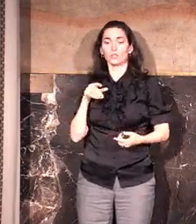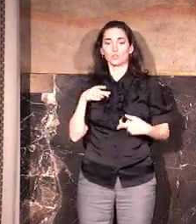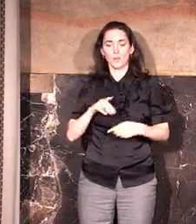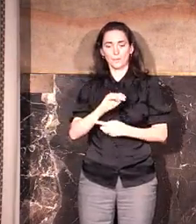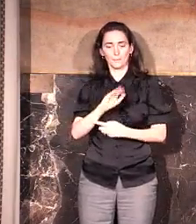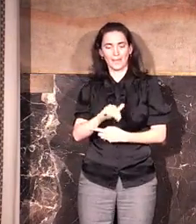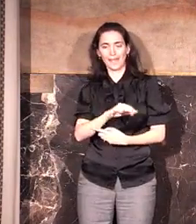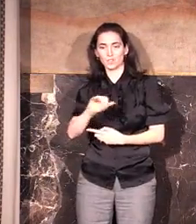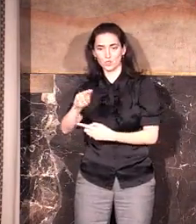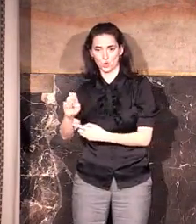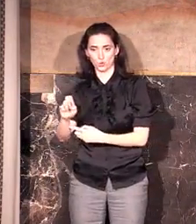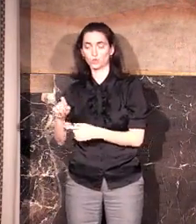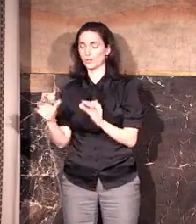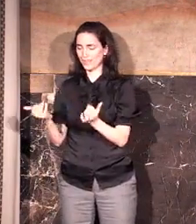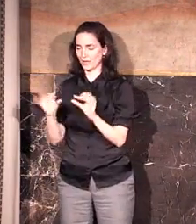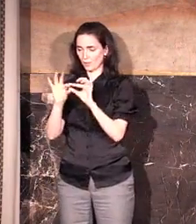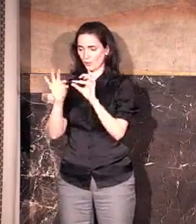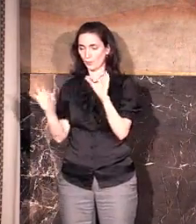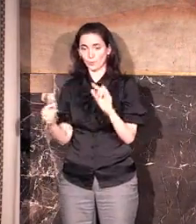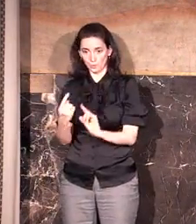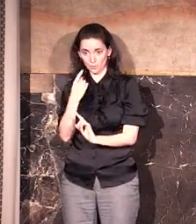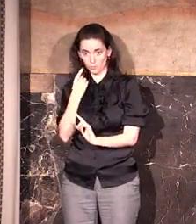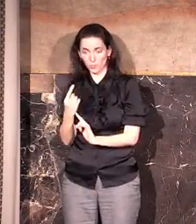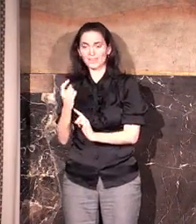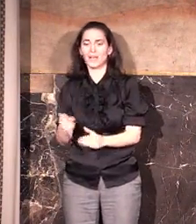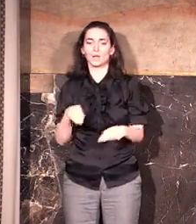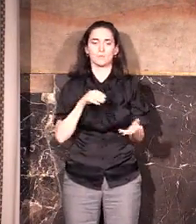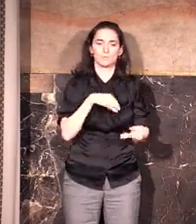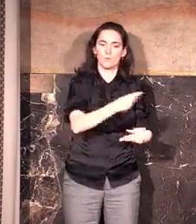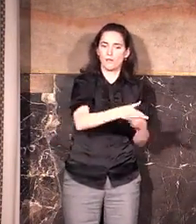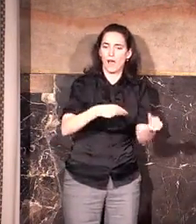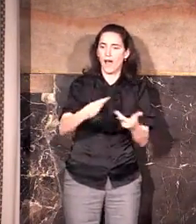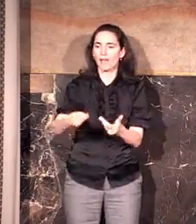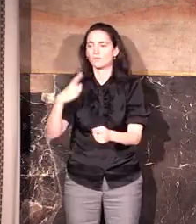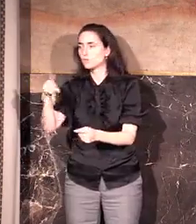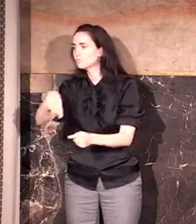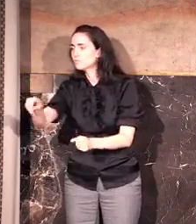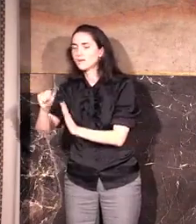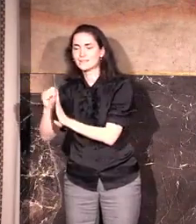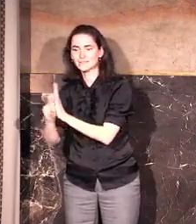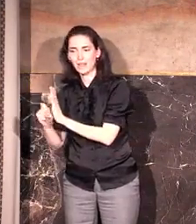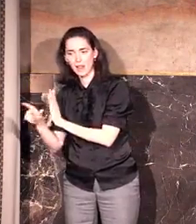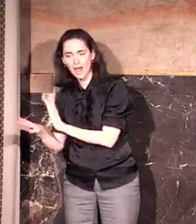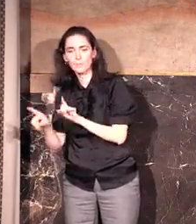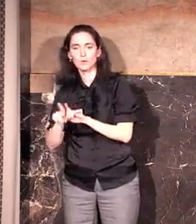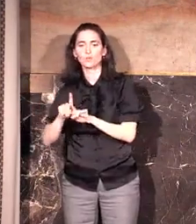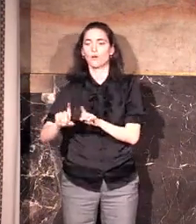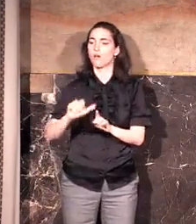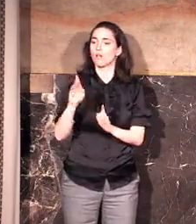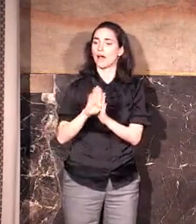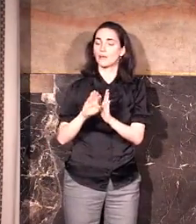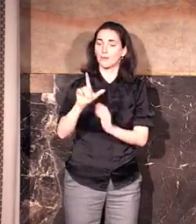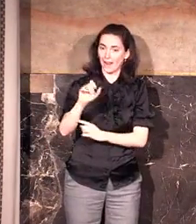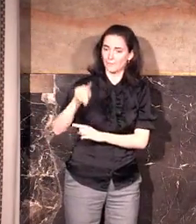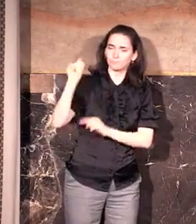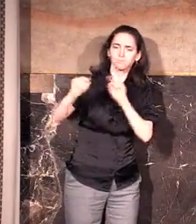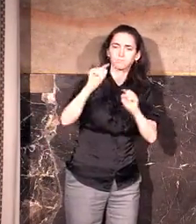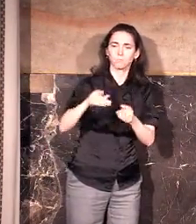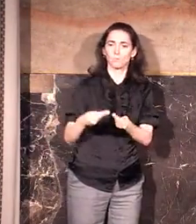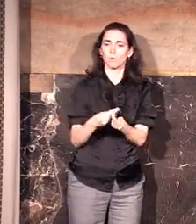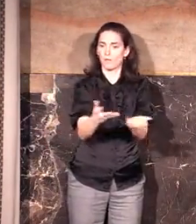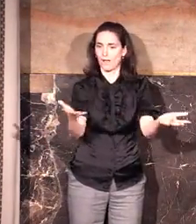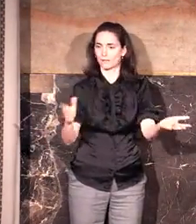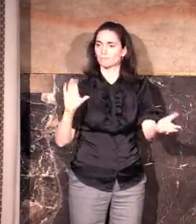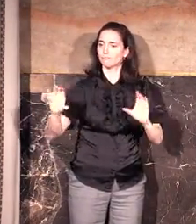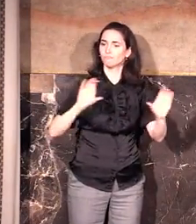those swabs both to partners that are going to be using the state lab, but also other lab partners across the state who are able